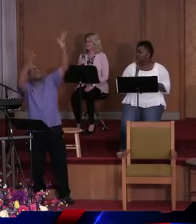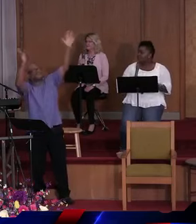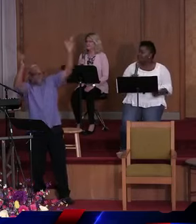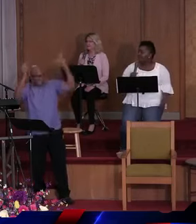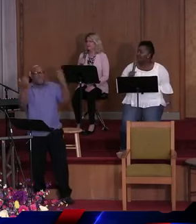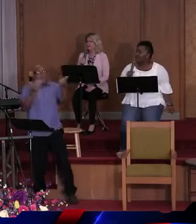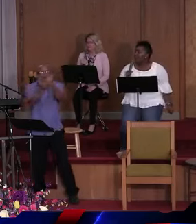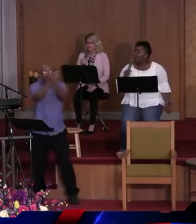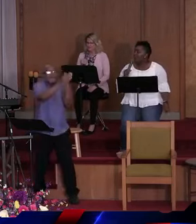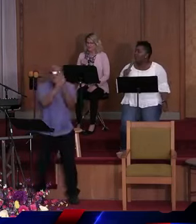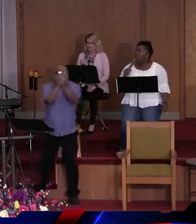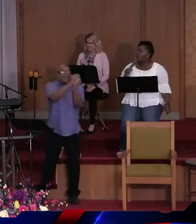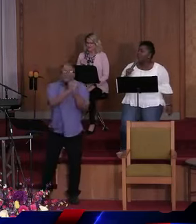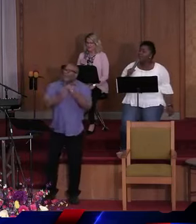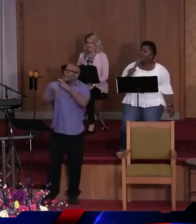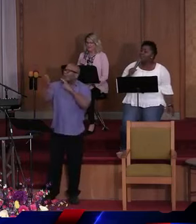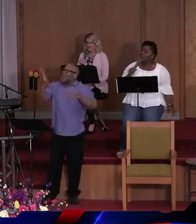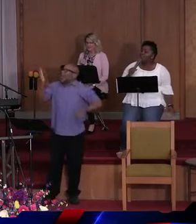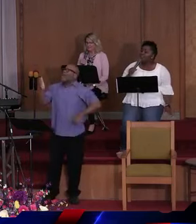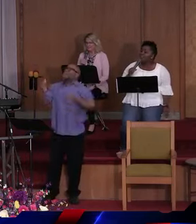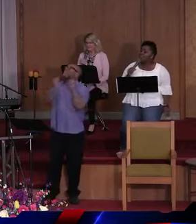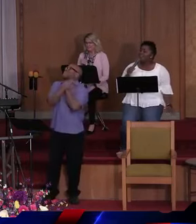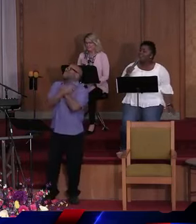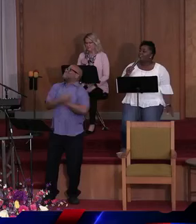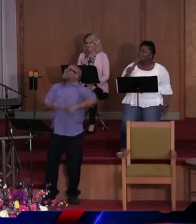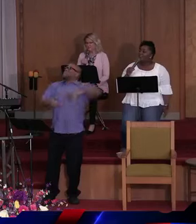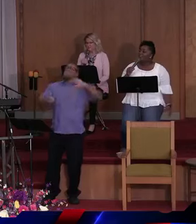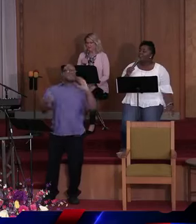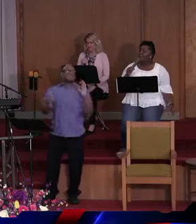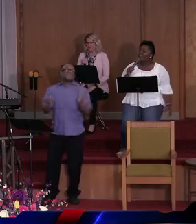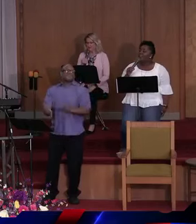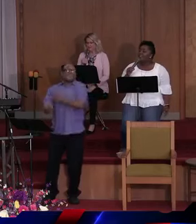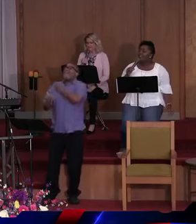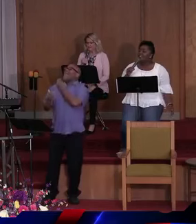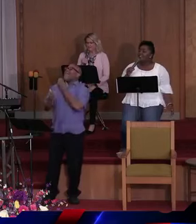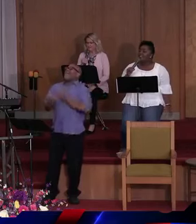help me say, y'all. Lord, I love to sing your